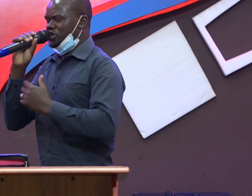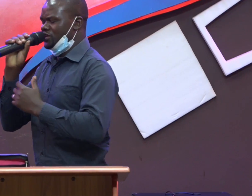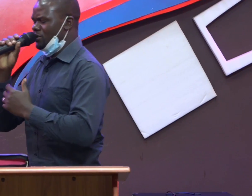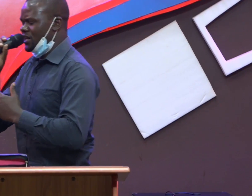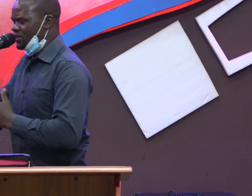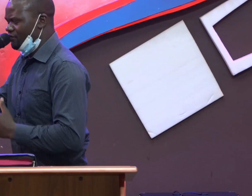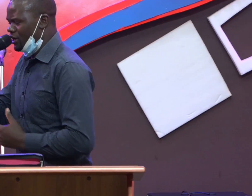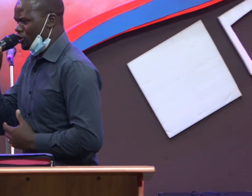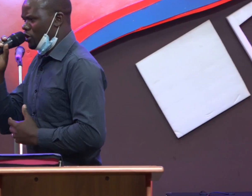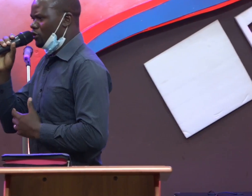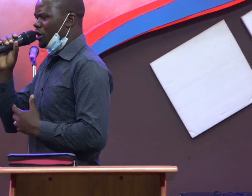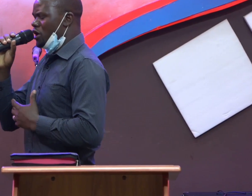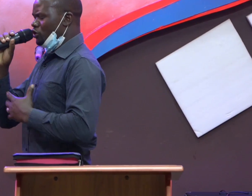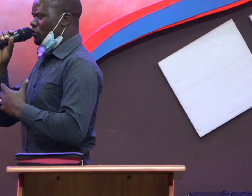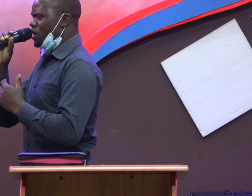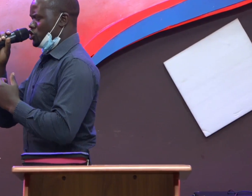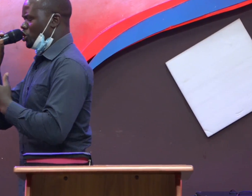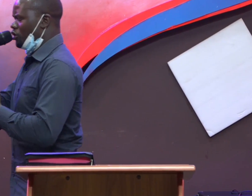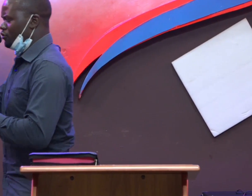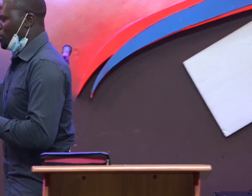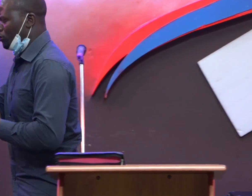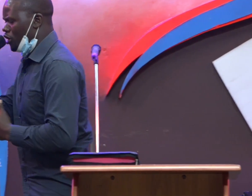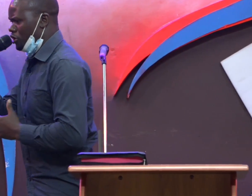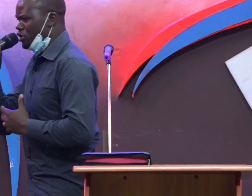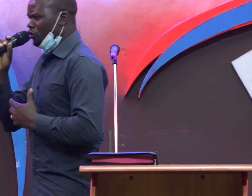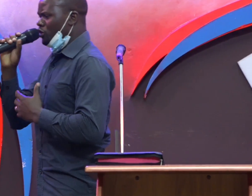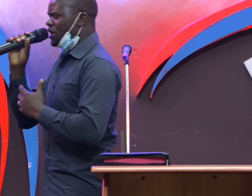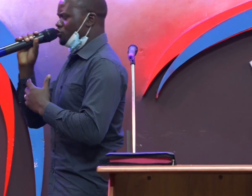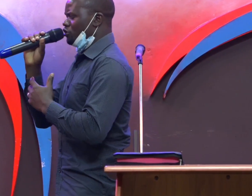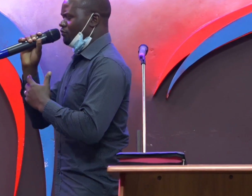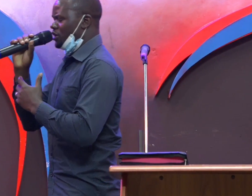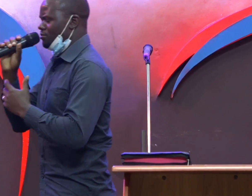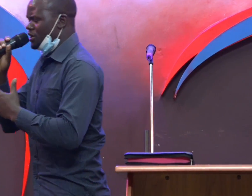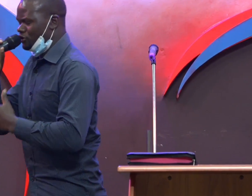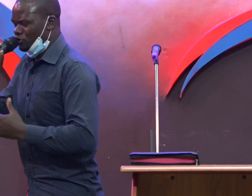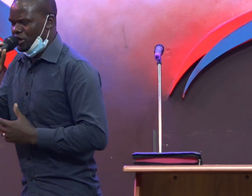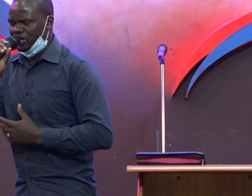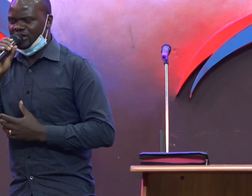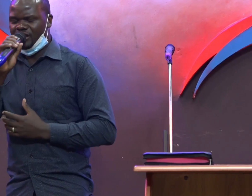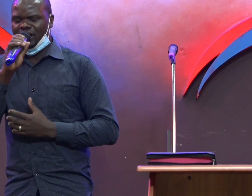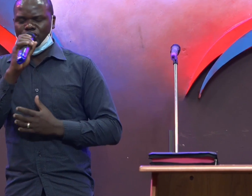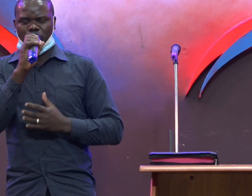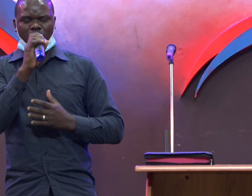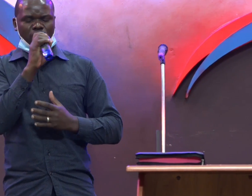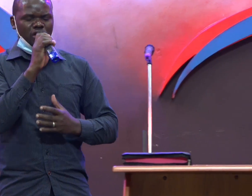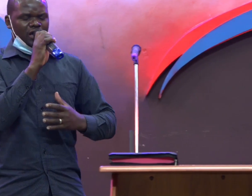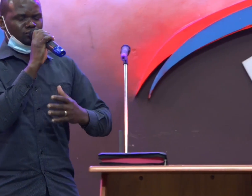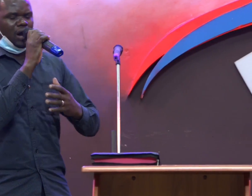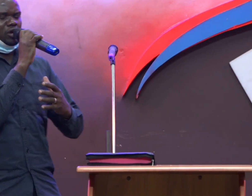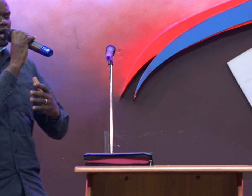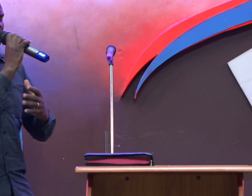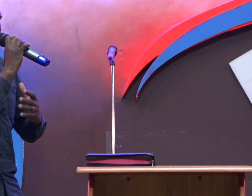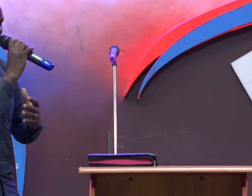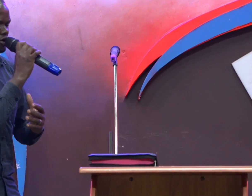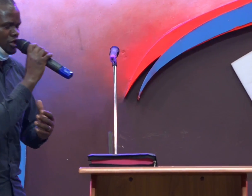but sin has made us, heavenly King of glory, to run short of your glory, to run short of the image that you created as heavenly King of kings. That's